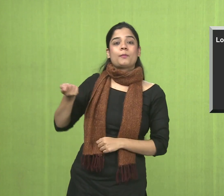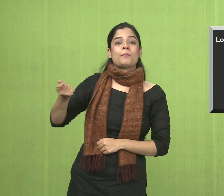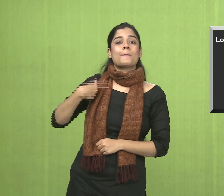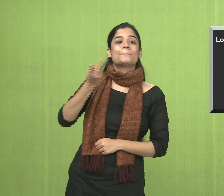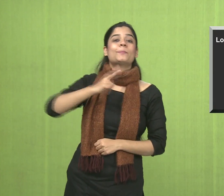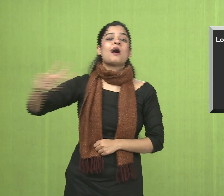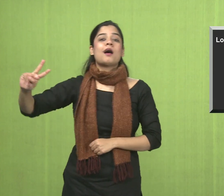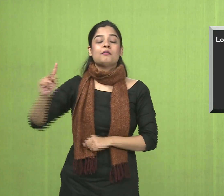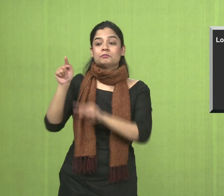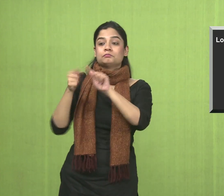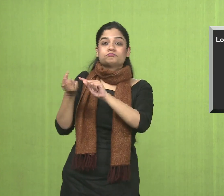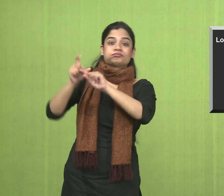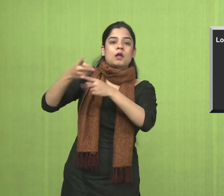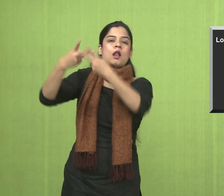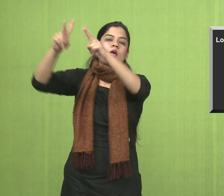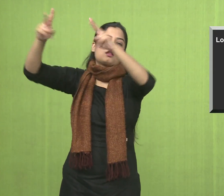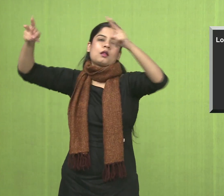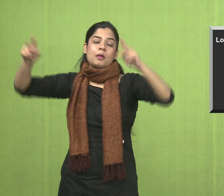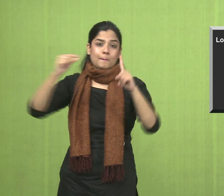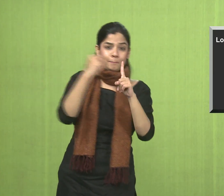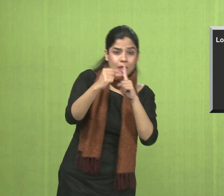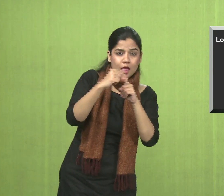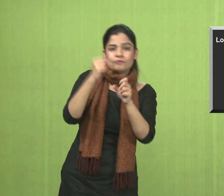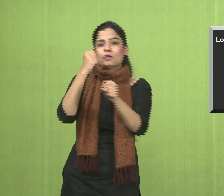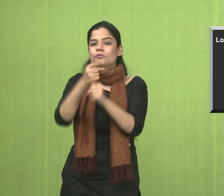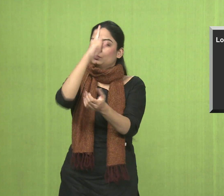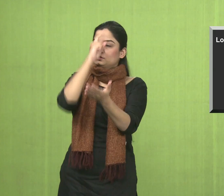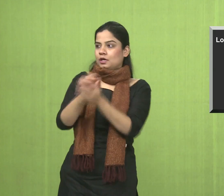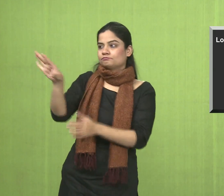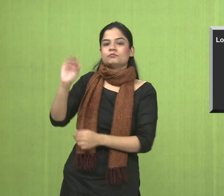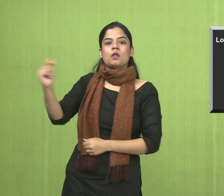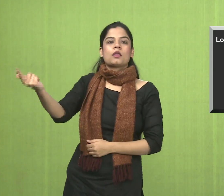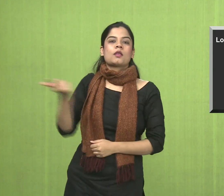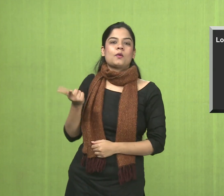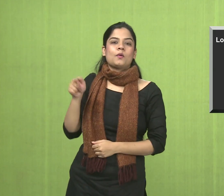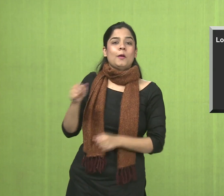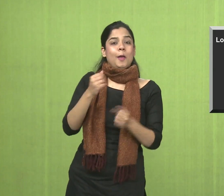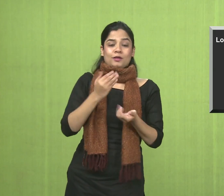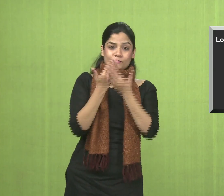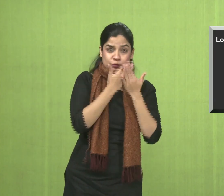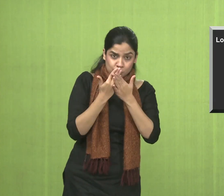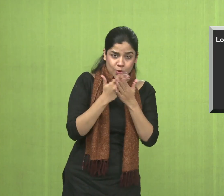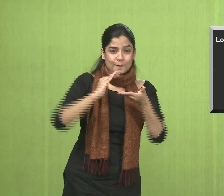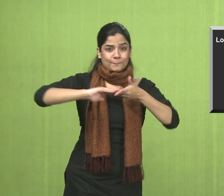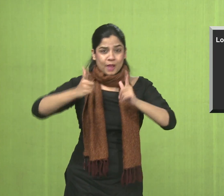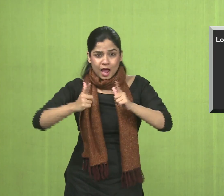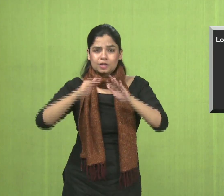have to return that loan. Sometimes it even adds to interests and we have to decide and get that loan. Be it for education,